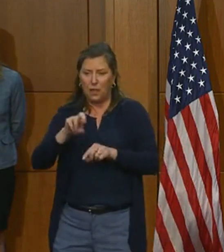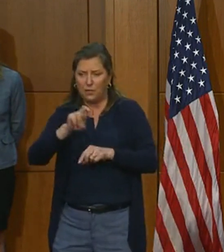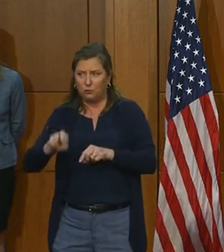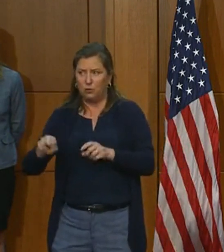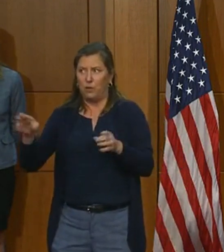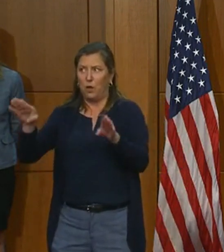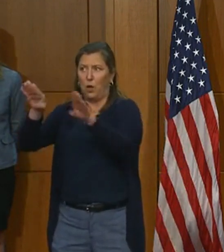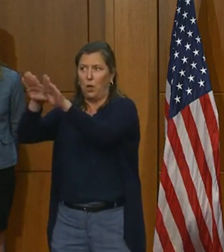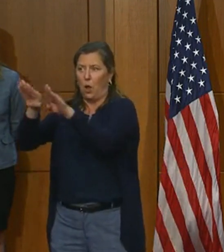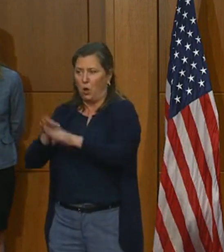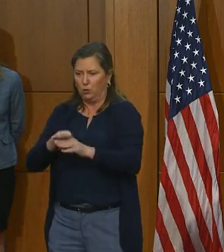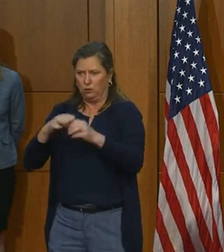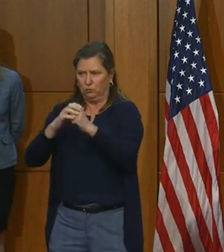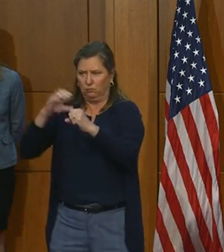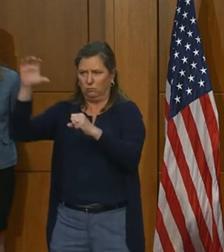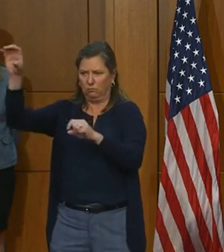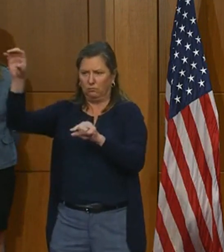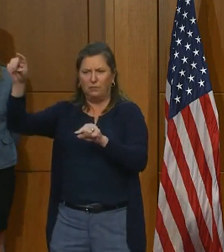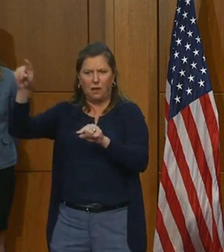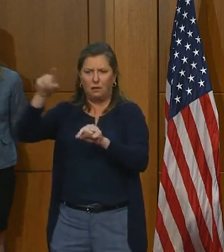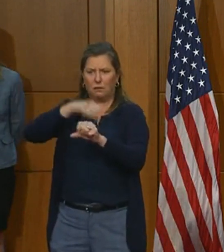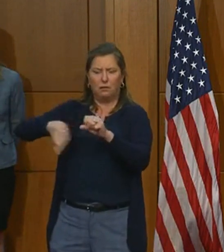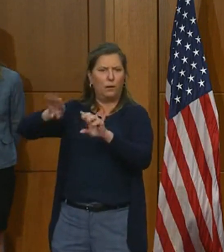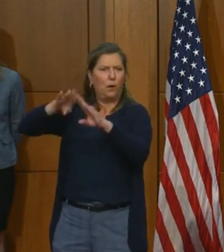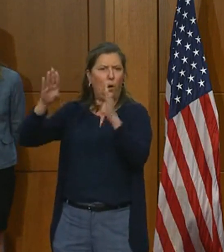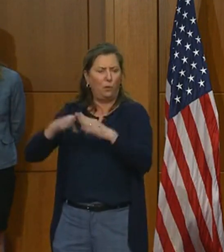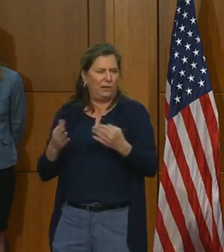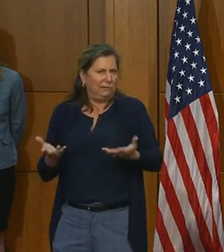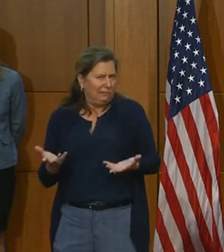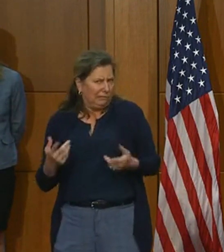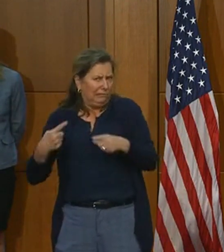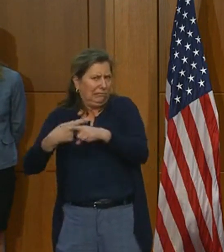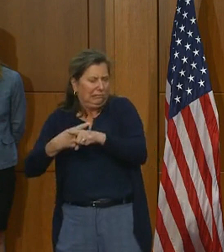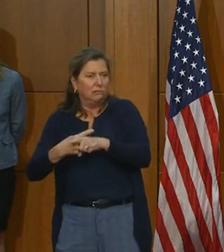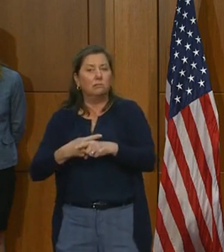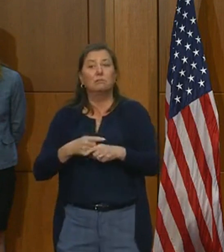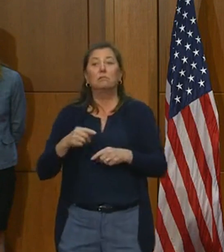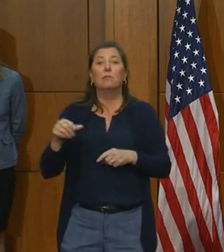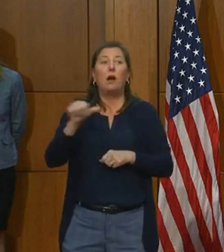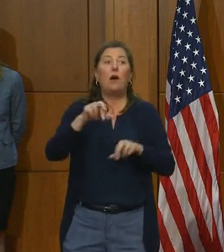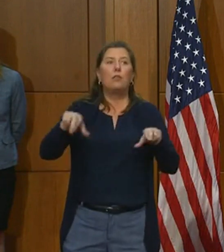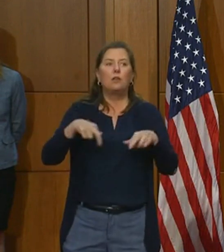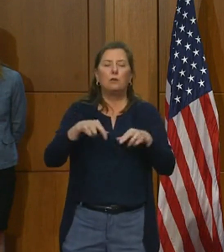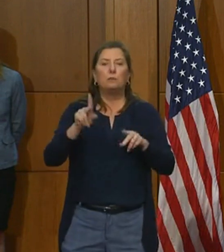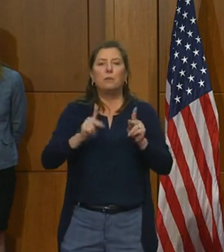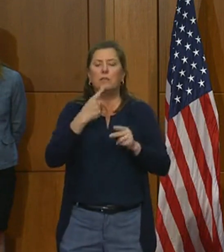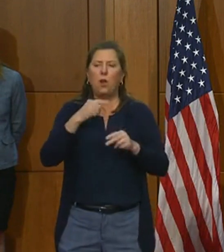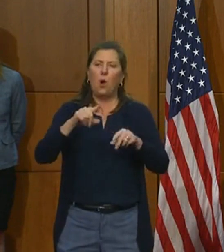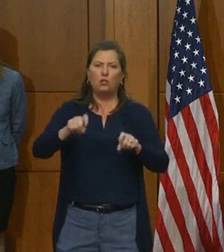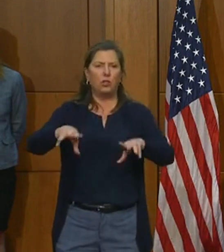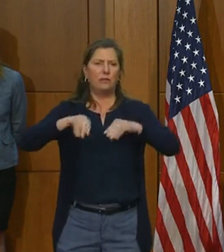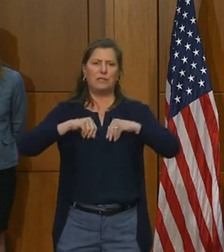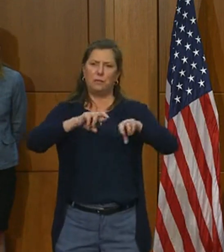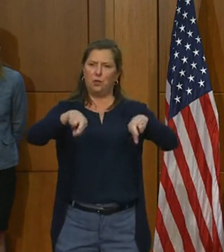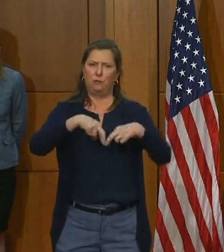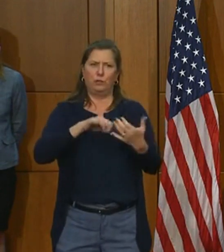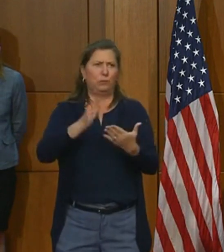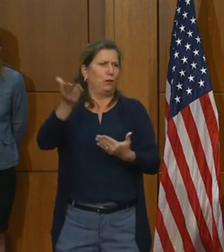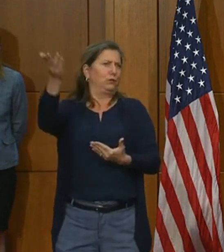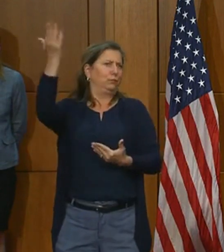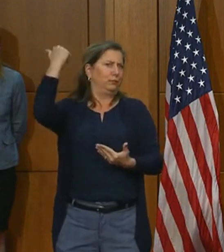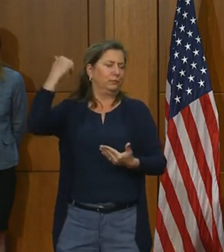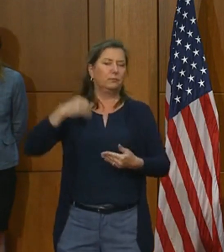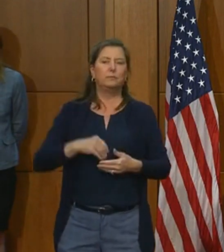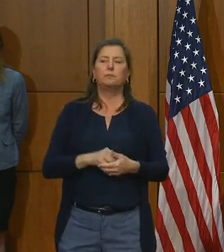staying closed when the surrounding areas are not? And what do you say to people who say that a regional approach should have been embraced sooner? Yeah, the question is about